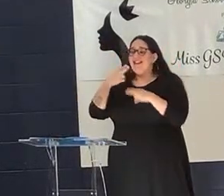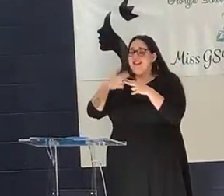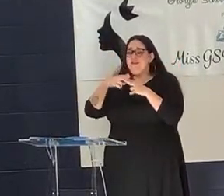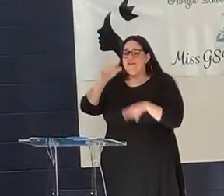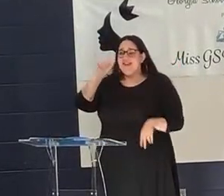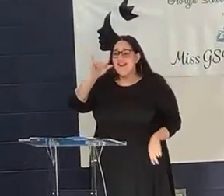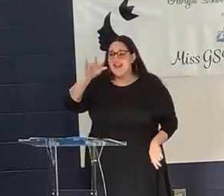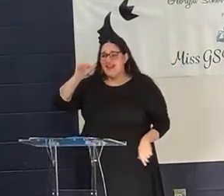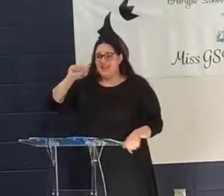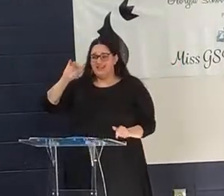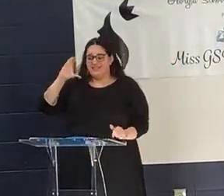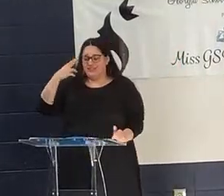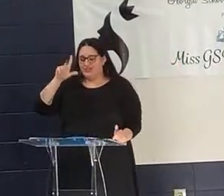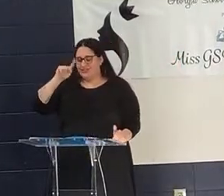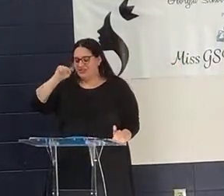This lovely lady is Layla Schultz.